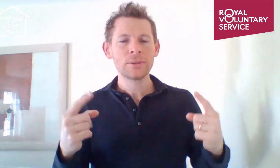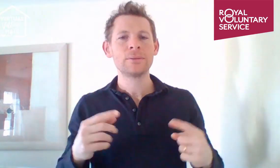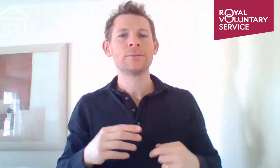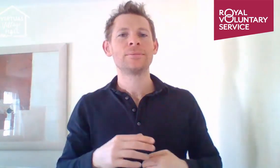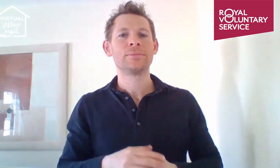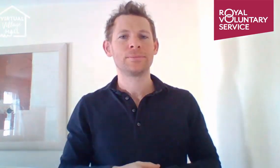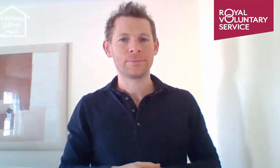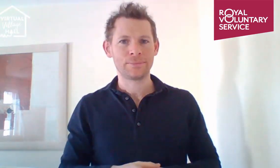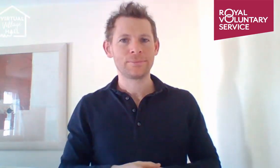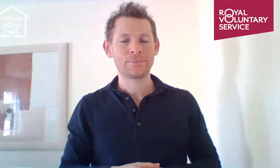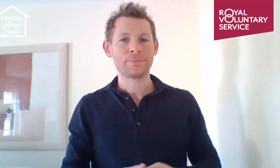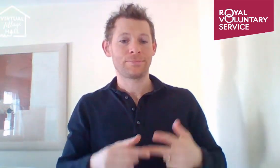teacher.